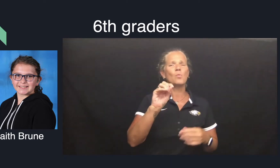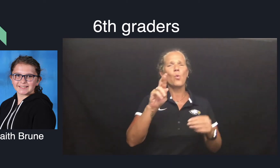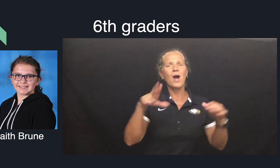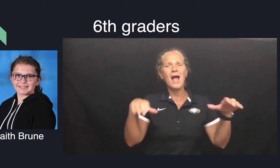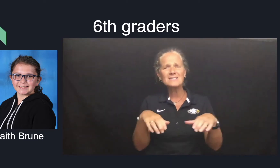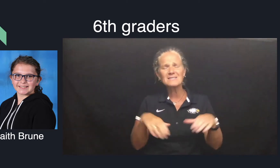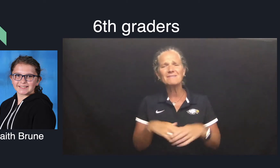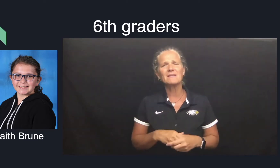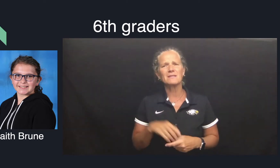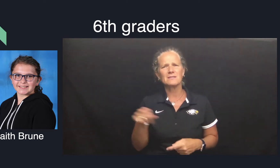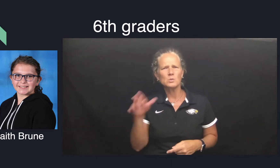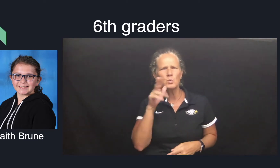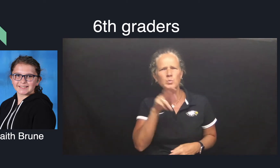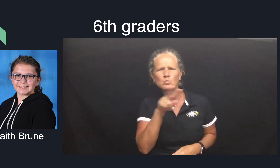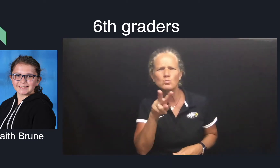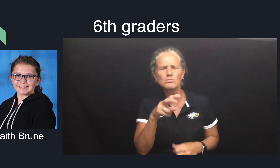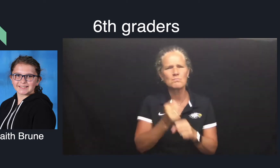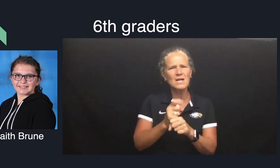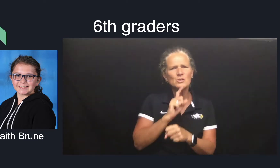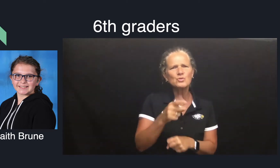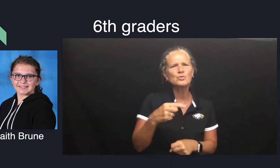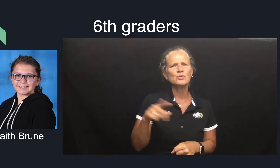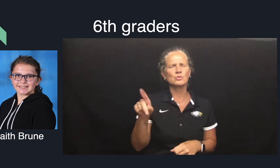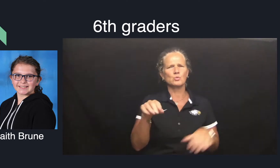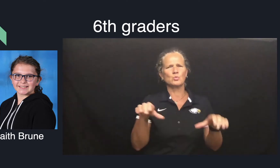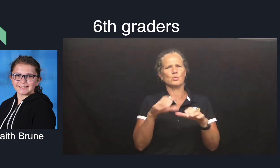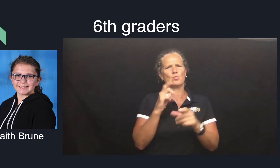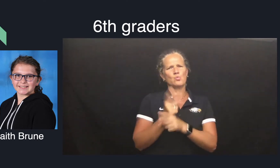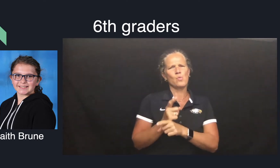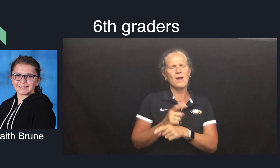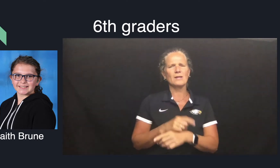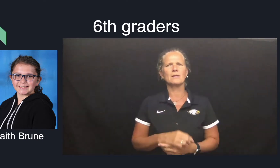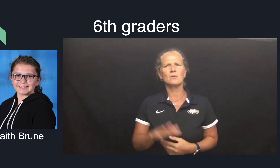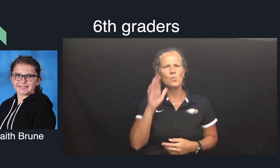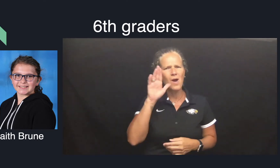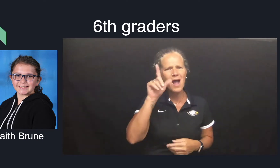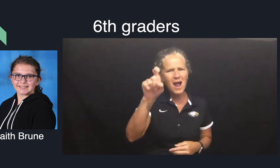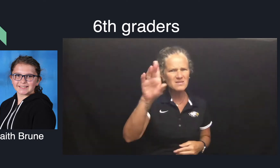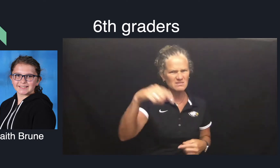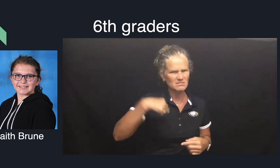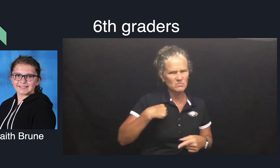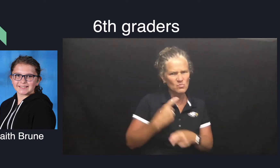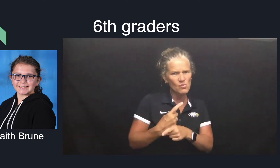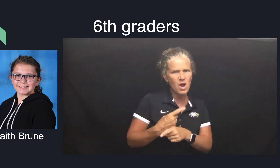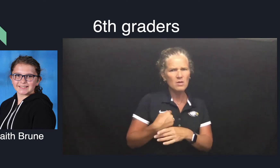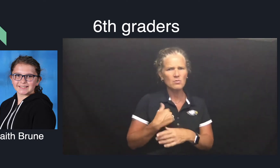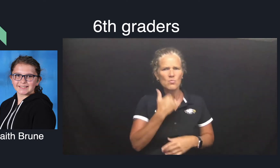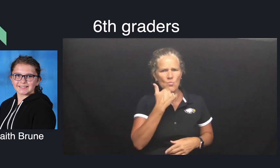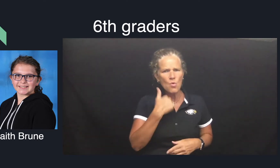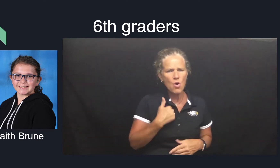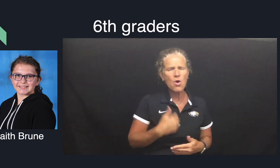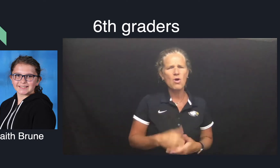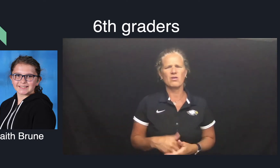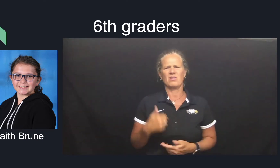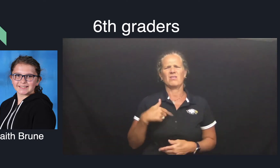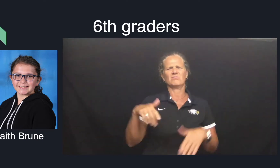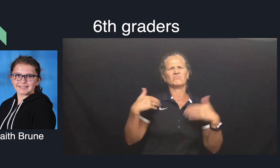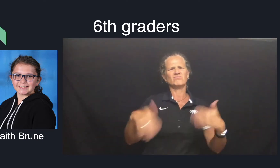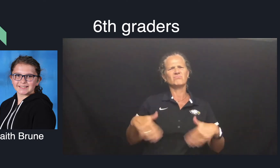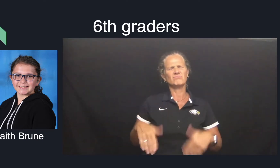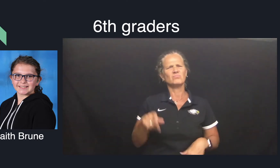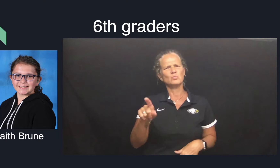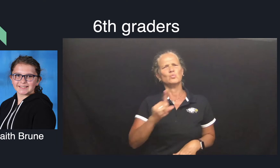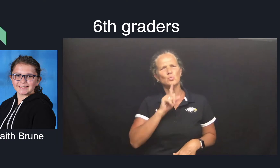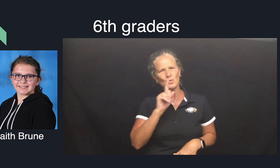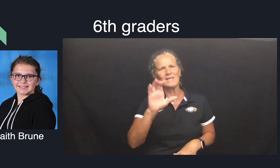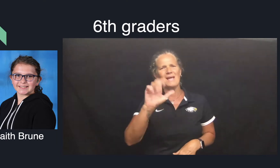we introduce new units or activities, she's making sure that she's doing it right. We'll ask, is this right or